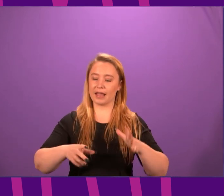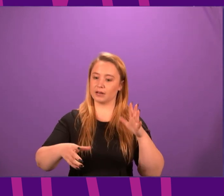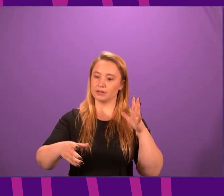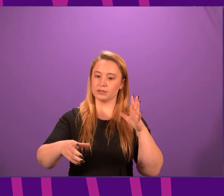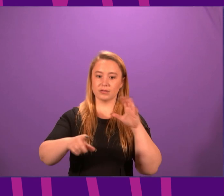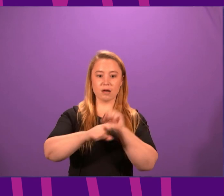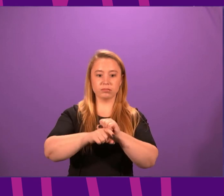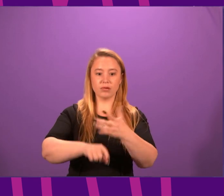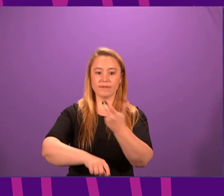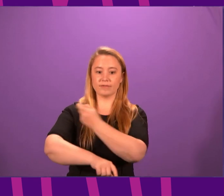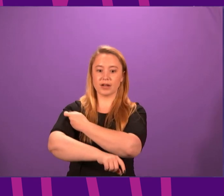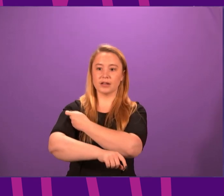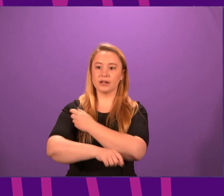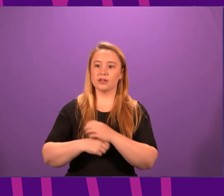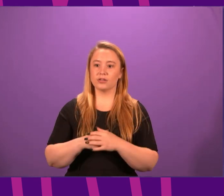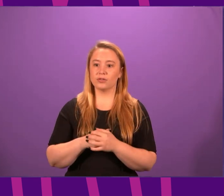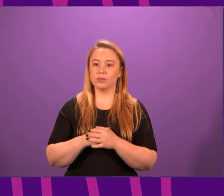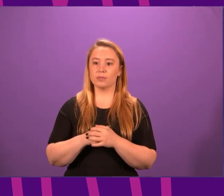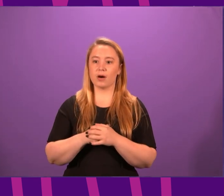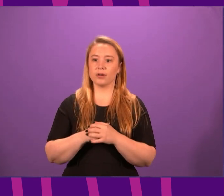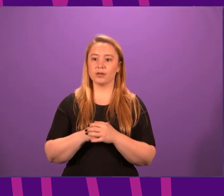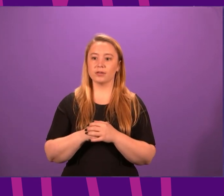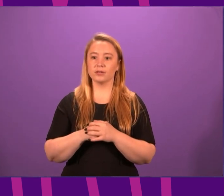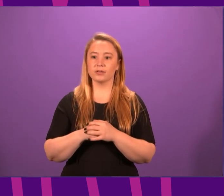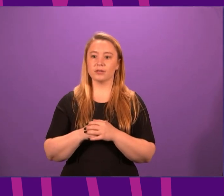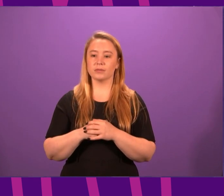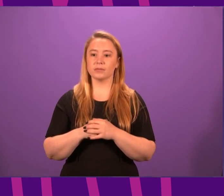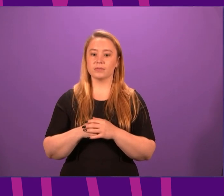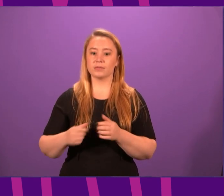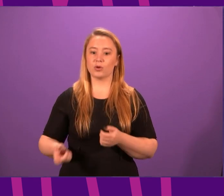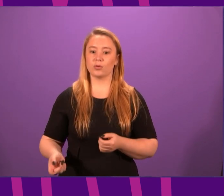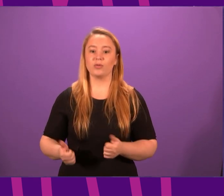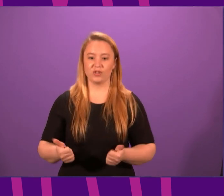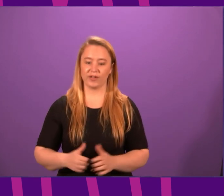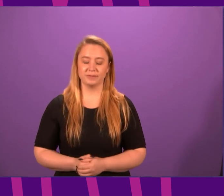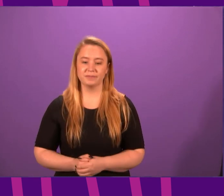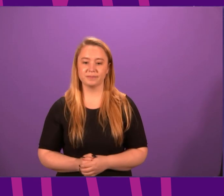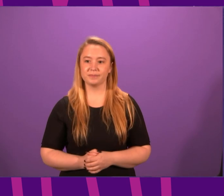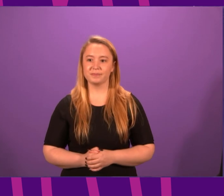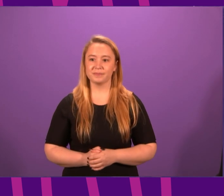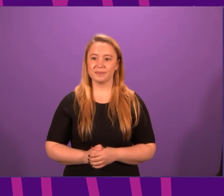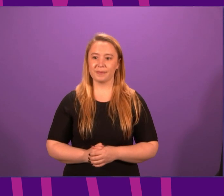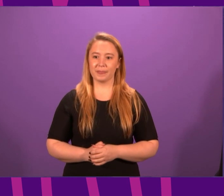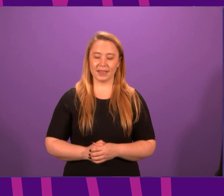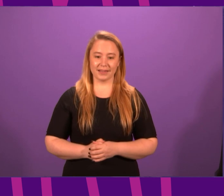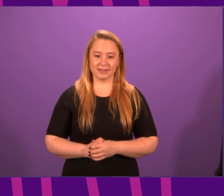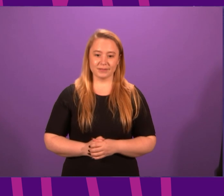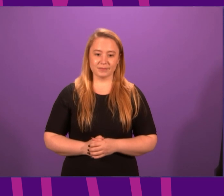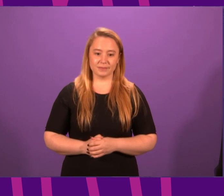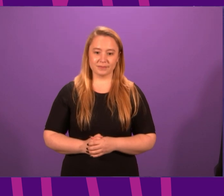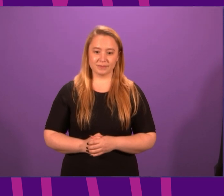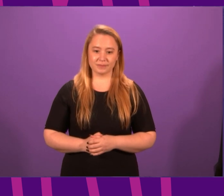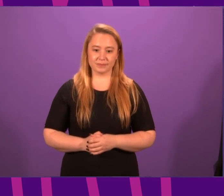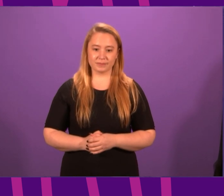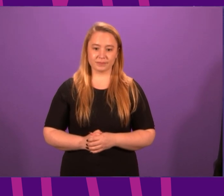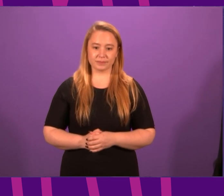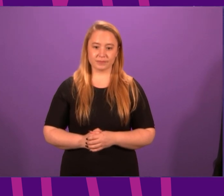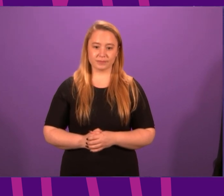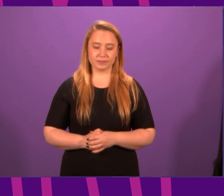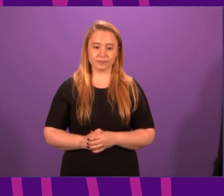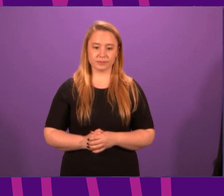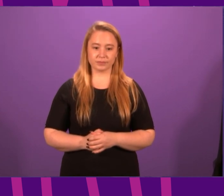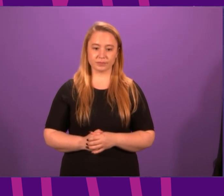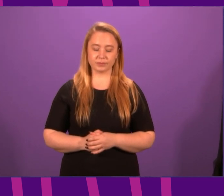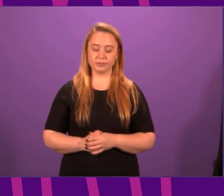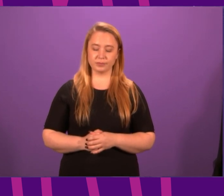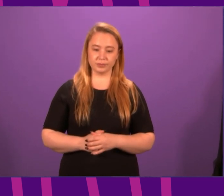becomes available. Yes? Elaine Smith. Thank you, Presiding Officer, and I note what Alison Johnson said, in which